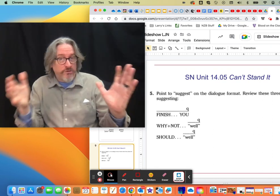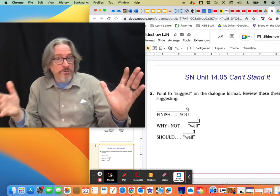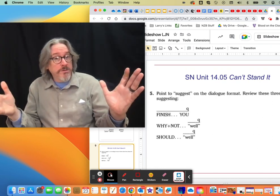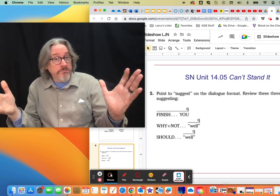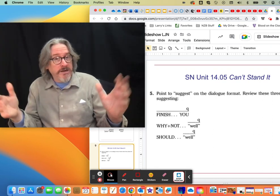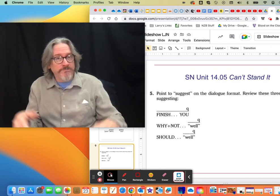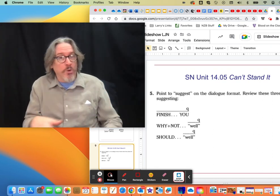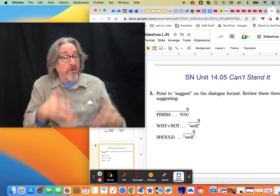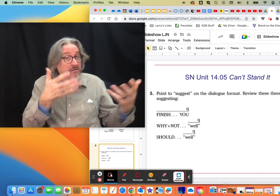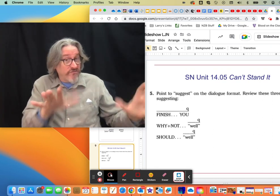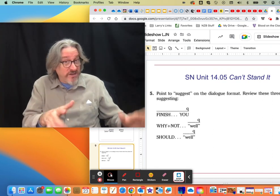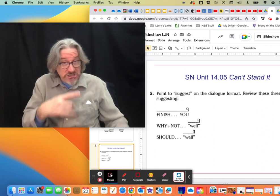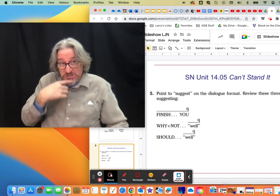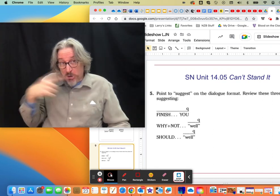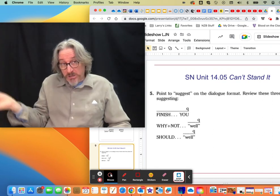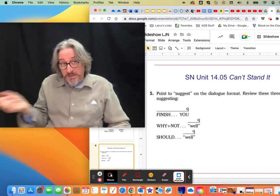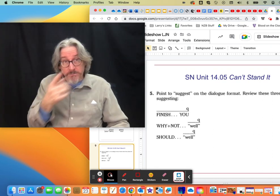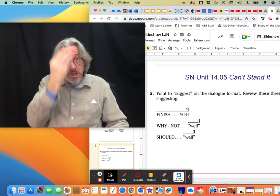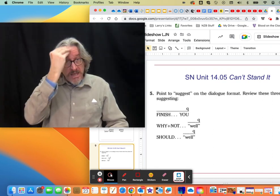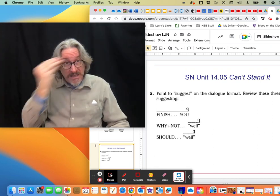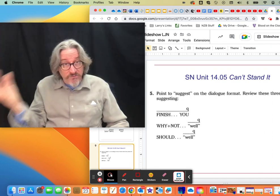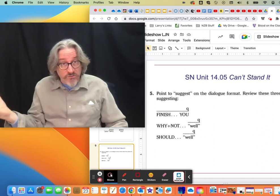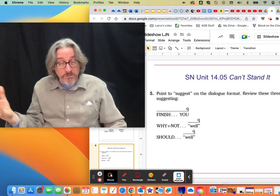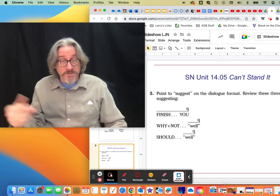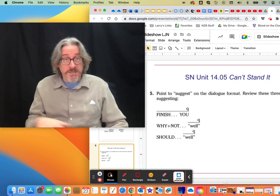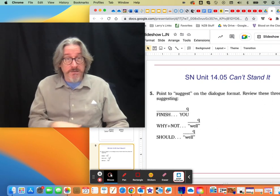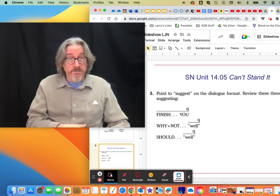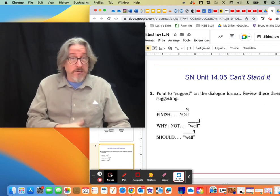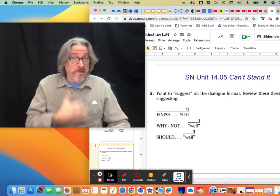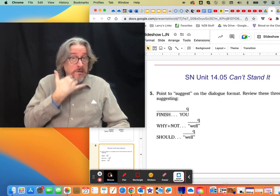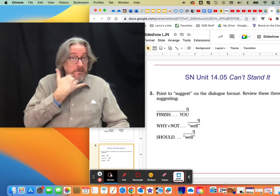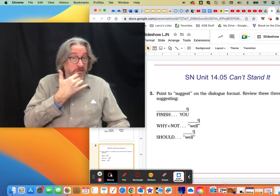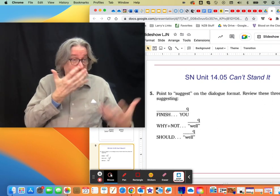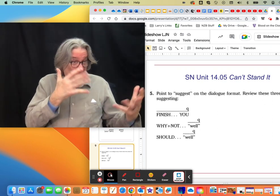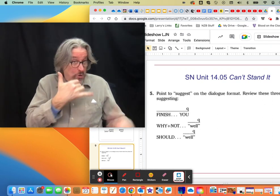then a verb, right? Or finish told him, informed him,